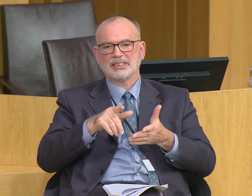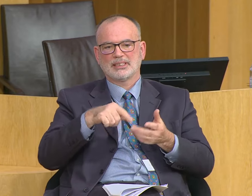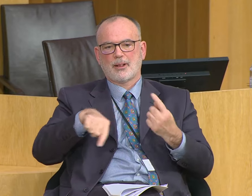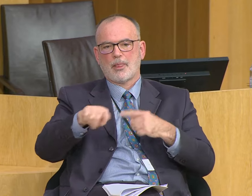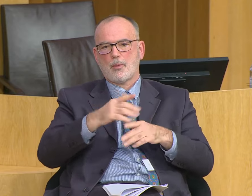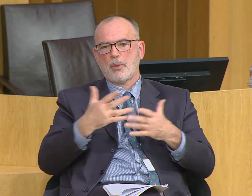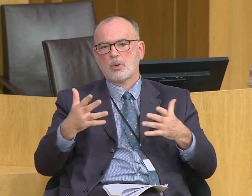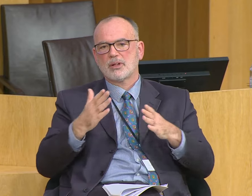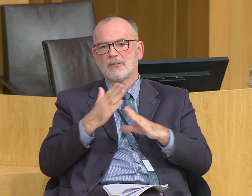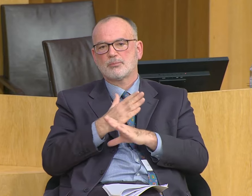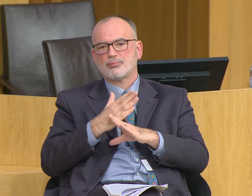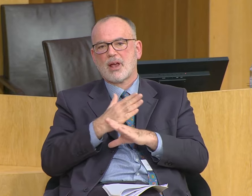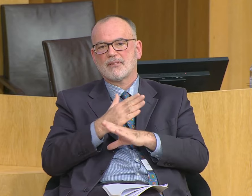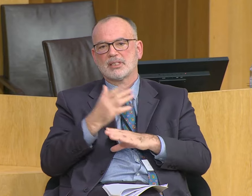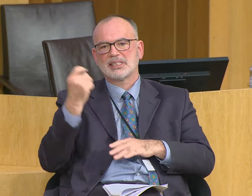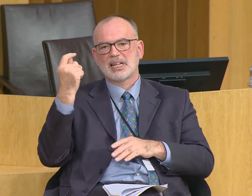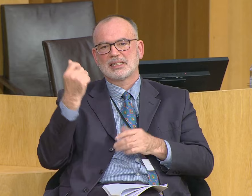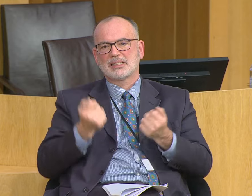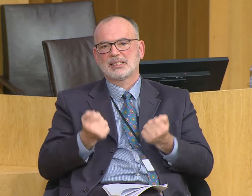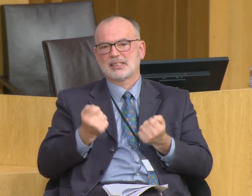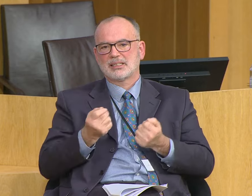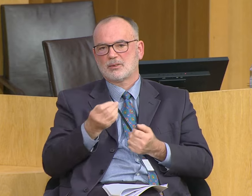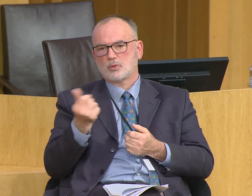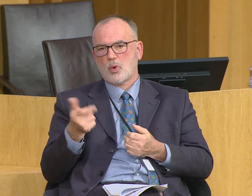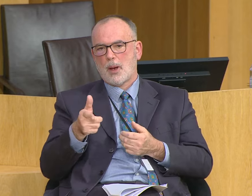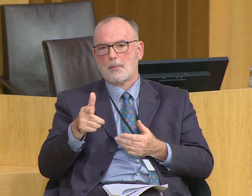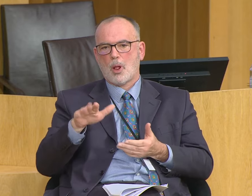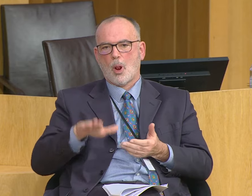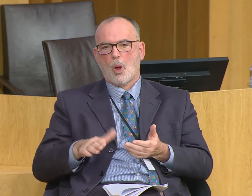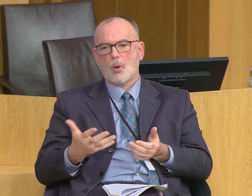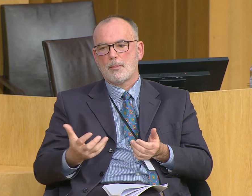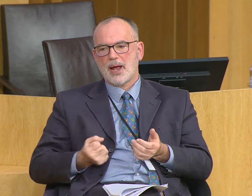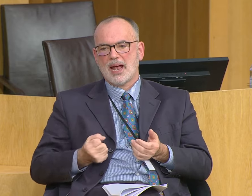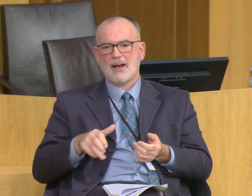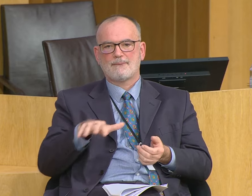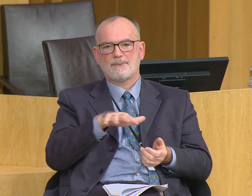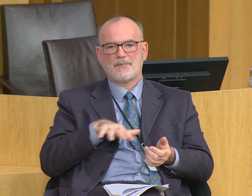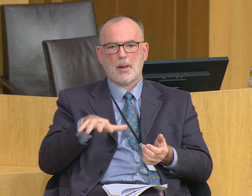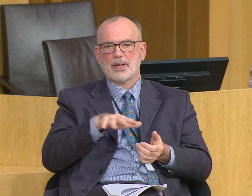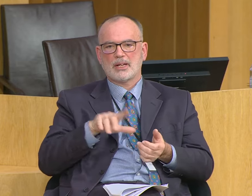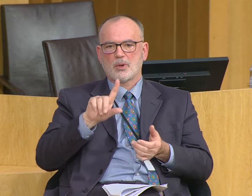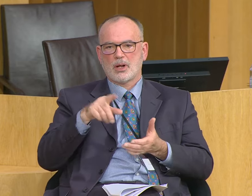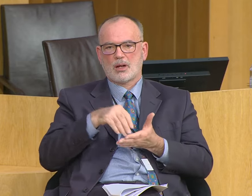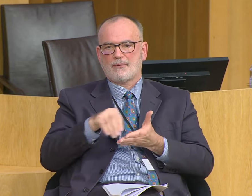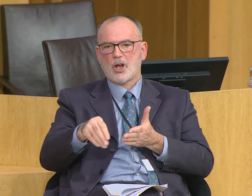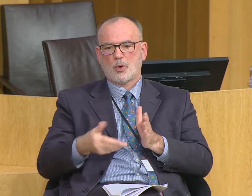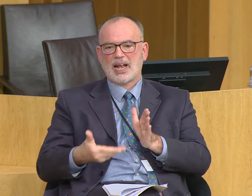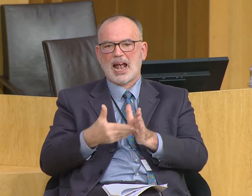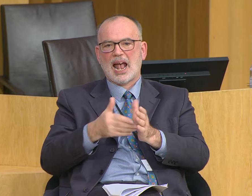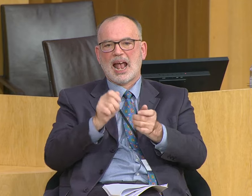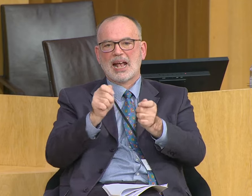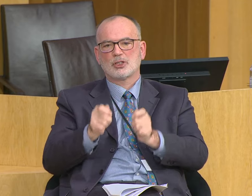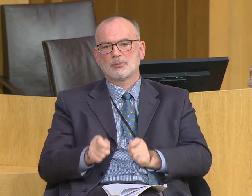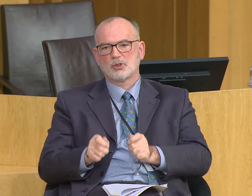have wheelchair ramps, for example, they are the mostly for private taxi companies, which if you have a low income or a low